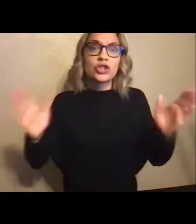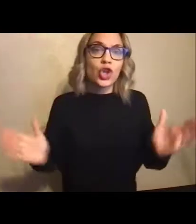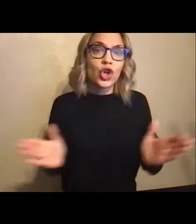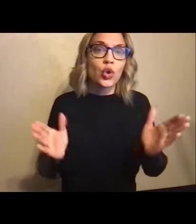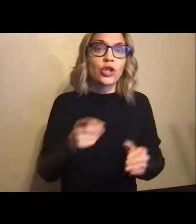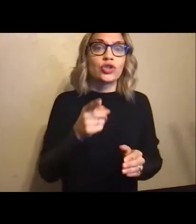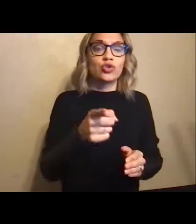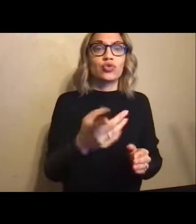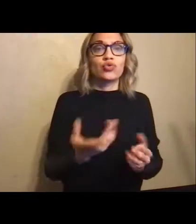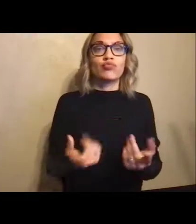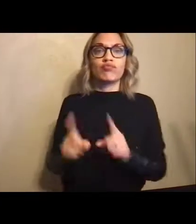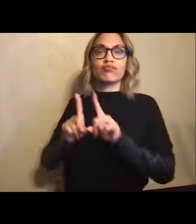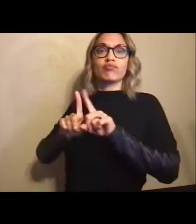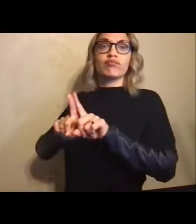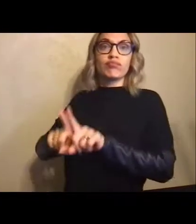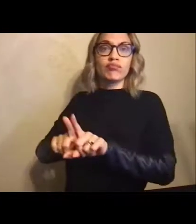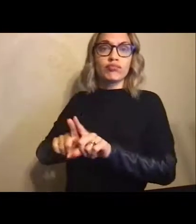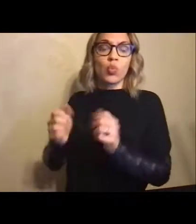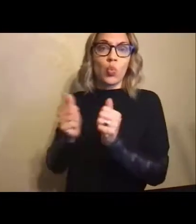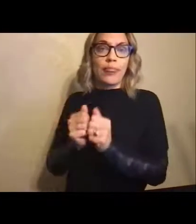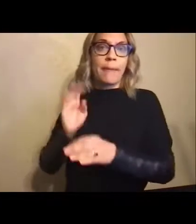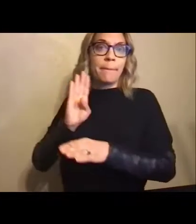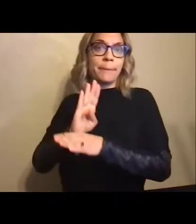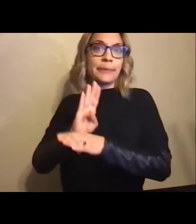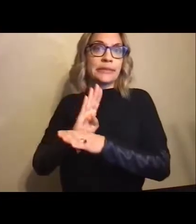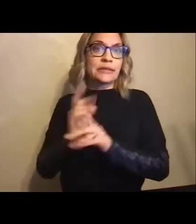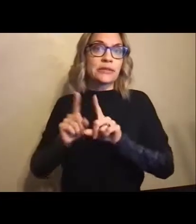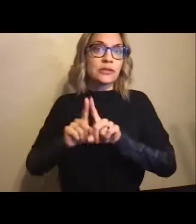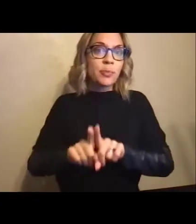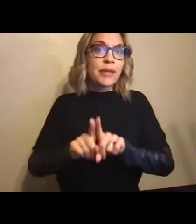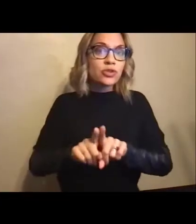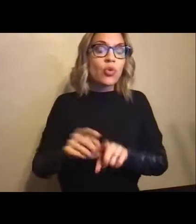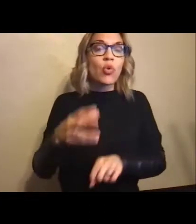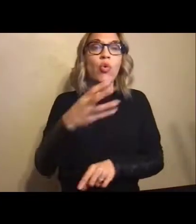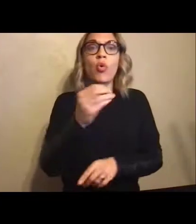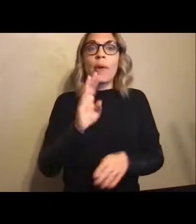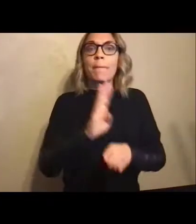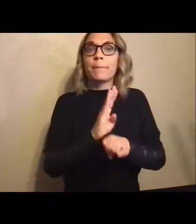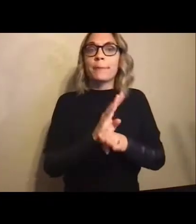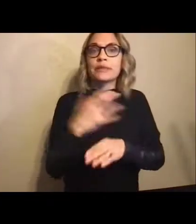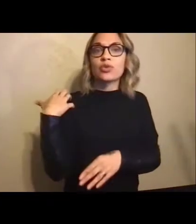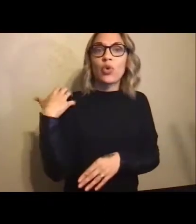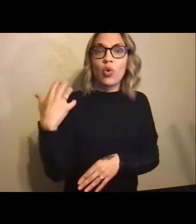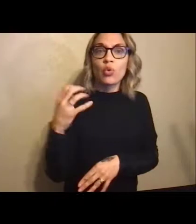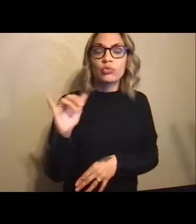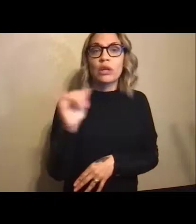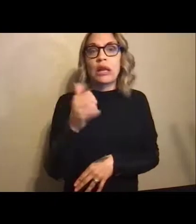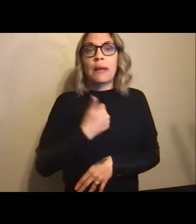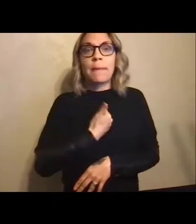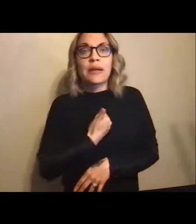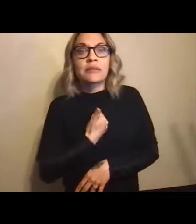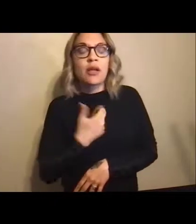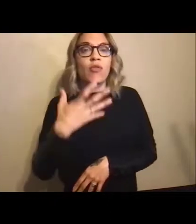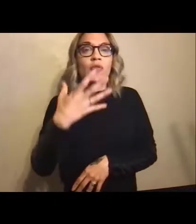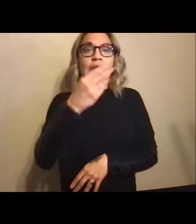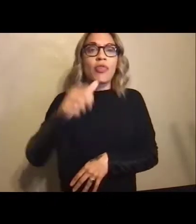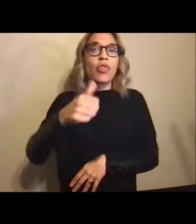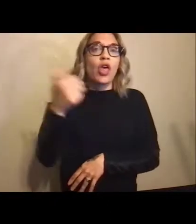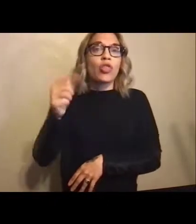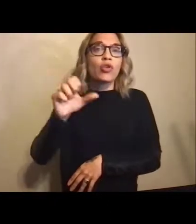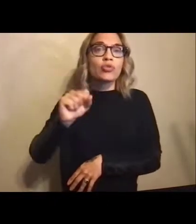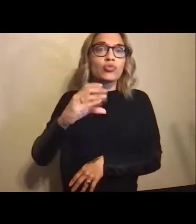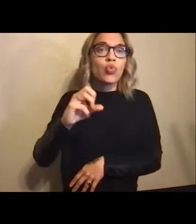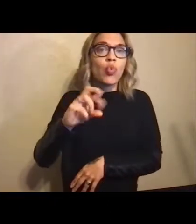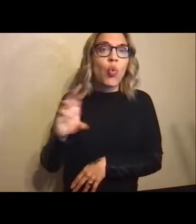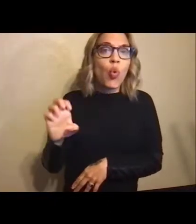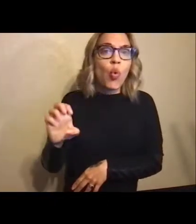think through your role. And I would encourage you to meet with a business mentor or a business coach,